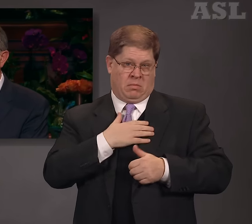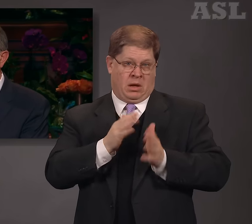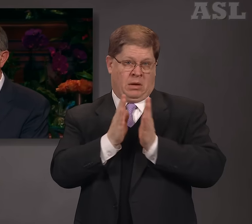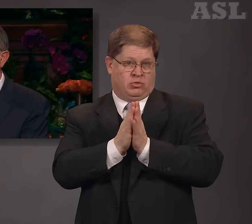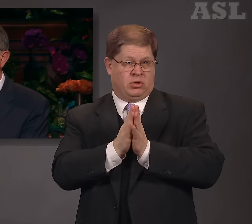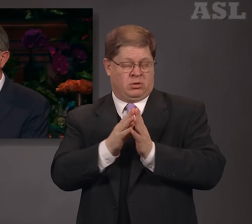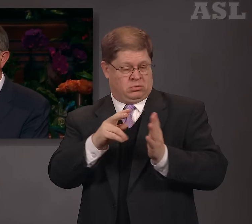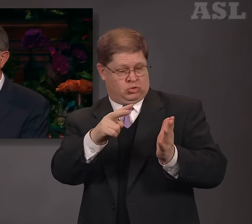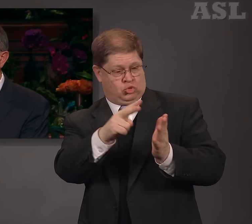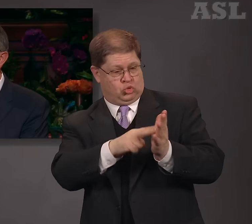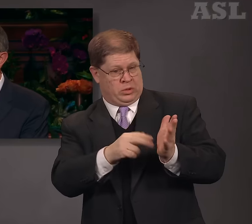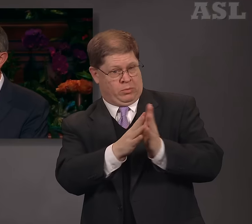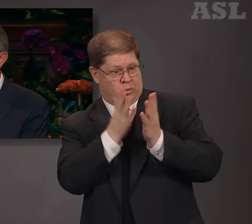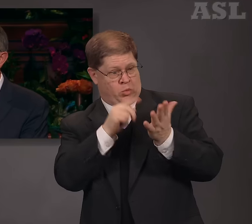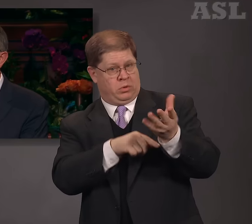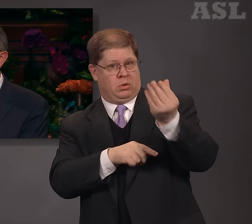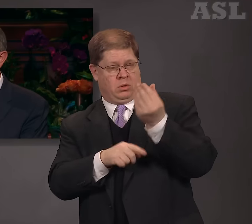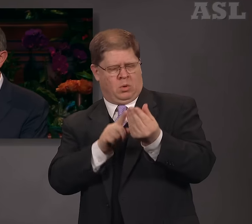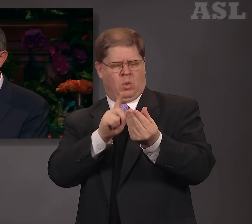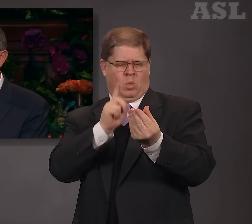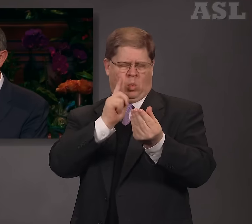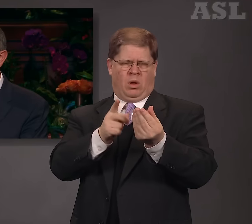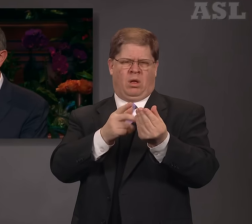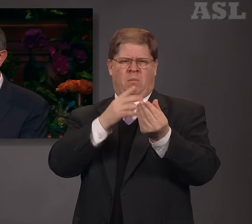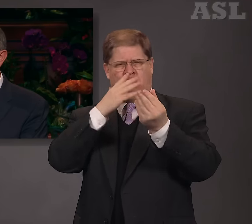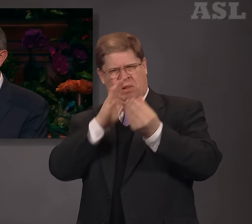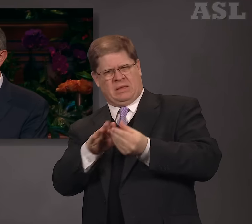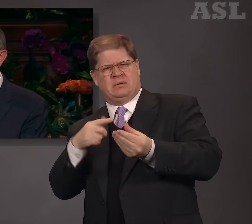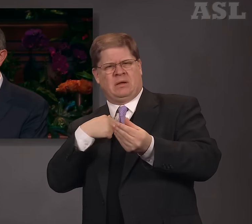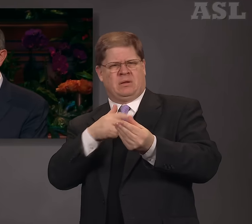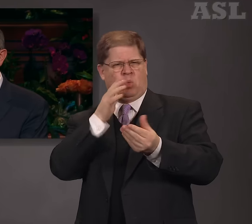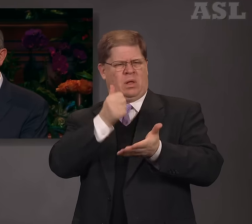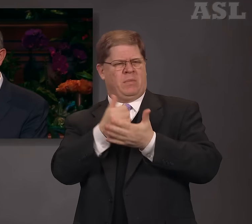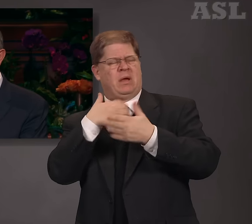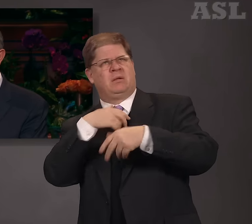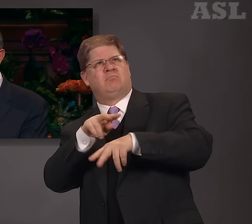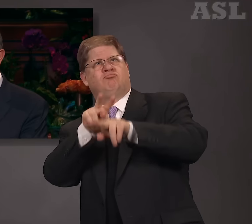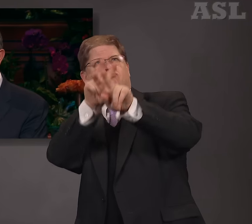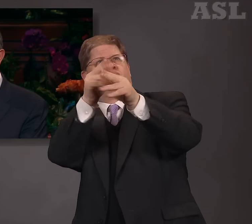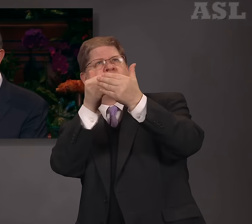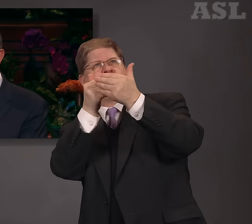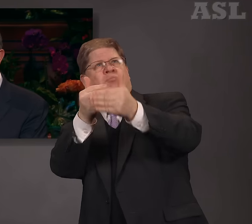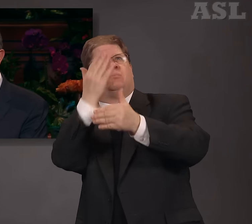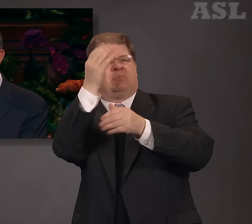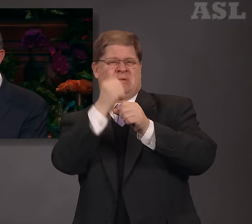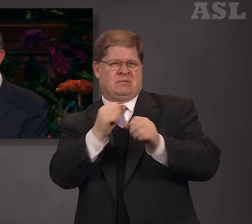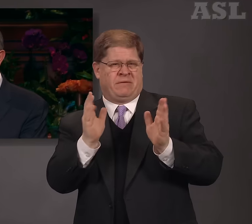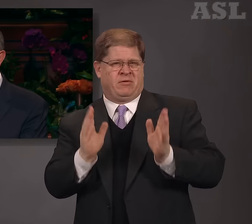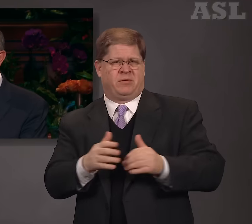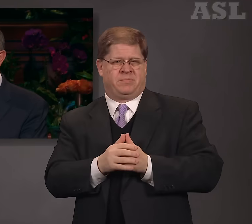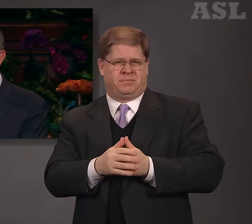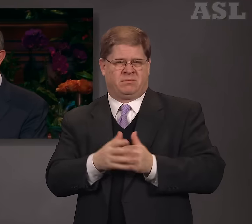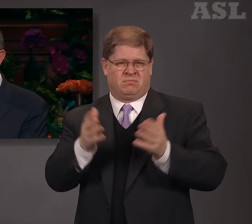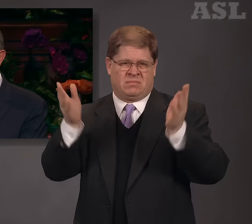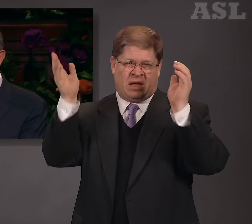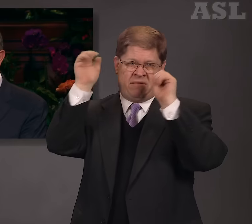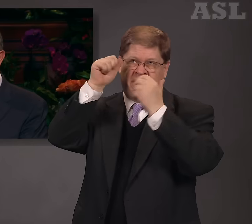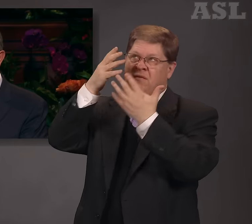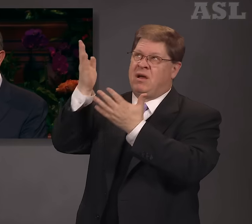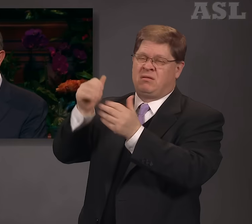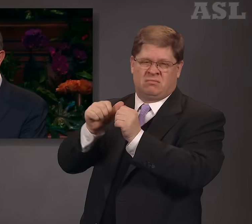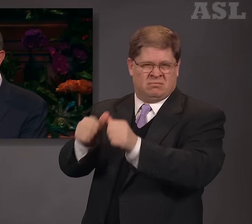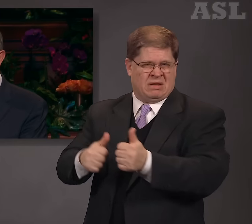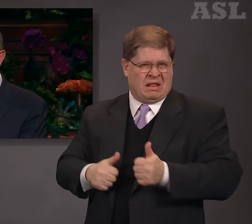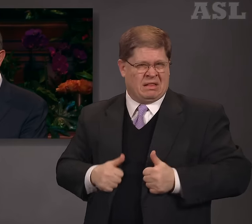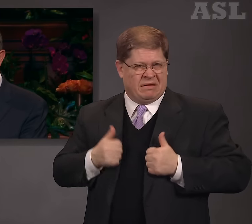the Book of Mormon this year will be a joy and a blessing for each of us and will draw us ever nearer to the Savior. Heavenly Father